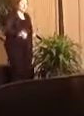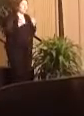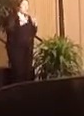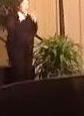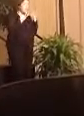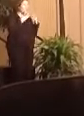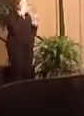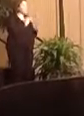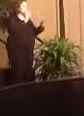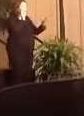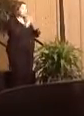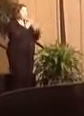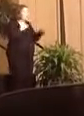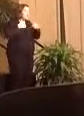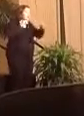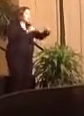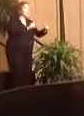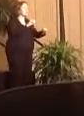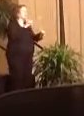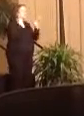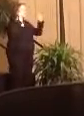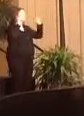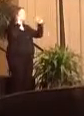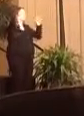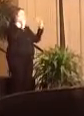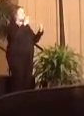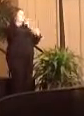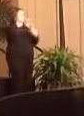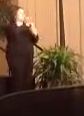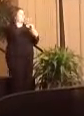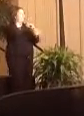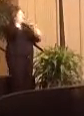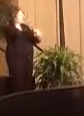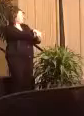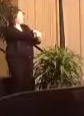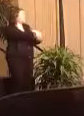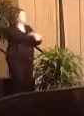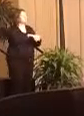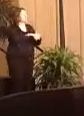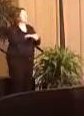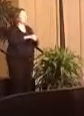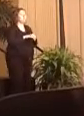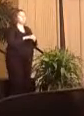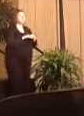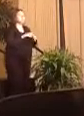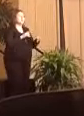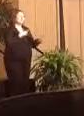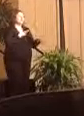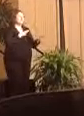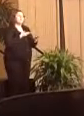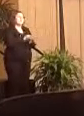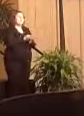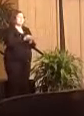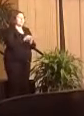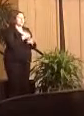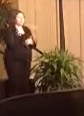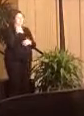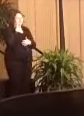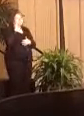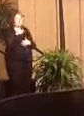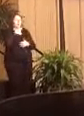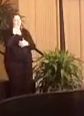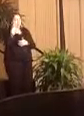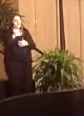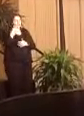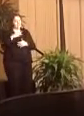best I can. And so fitness kind of grew out of that. I'm not going to lie that my kind of initial motivation when I was 16 and